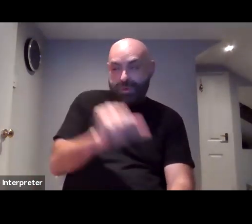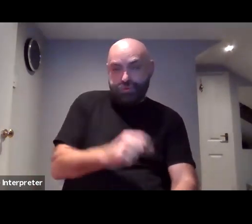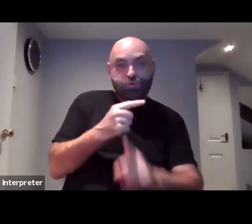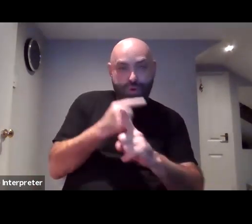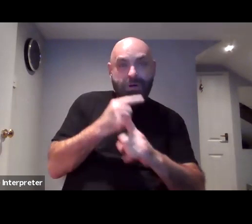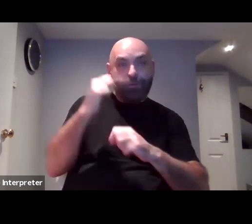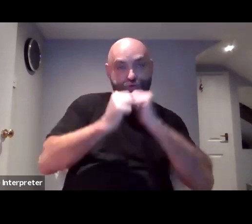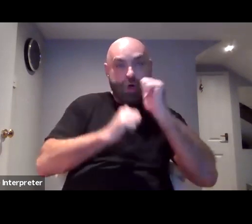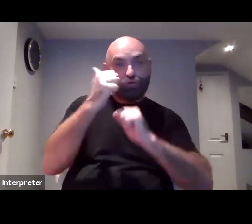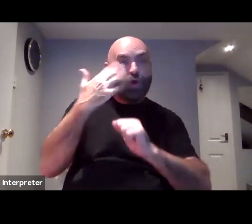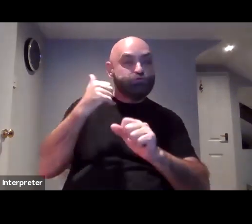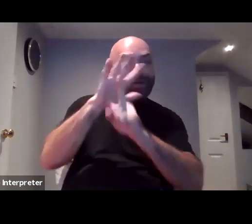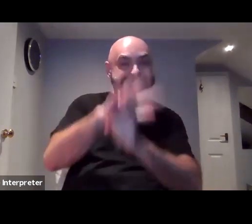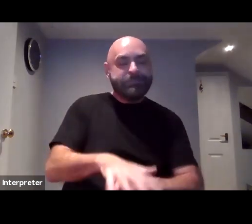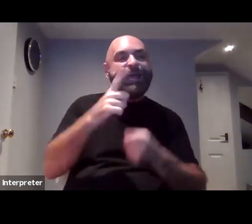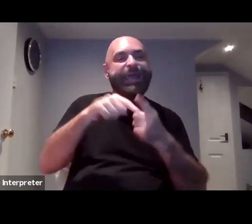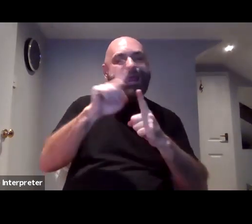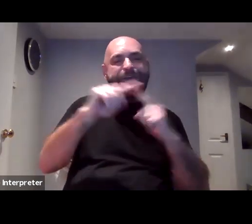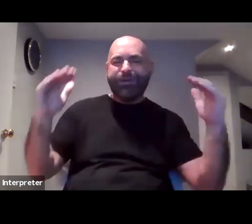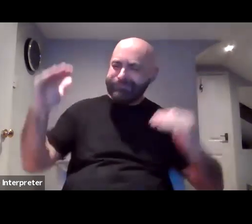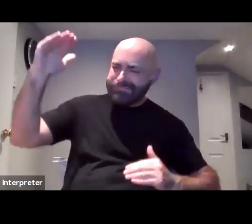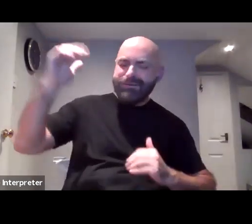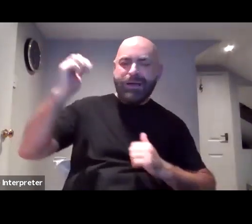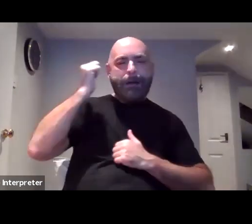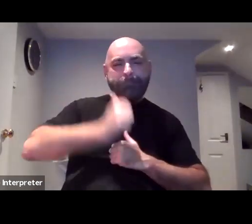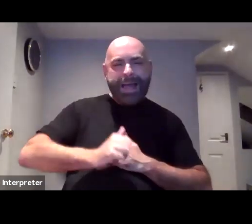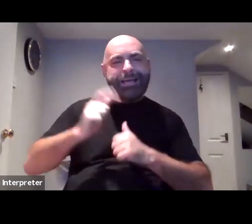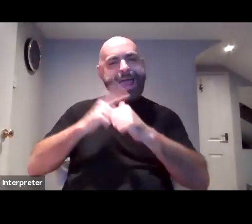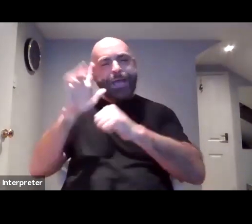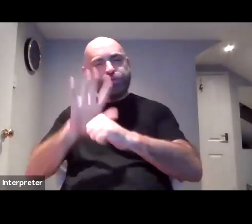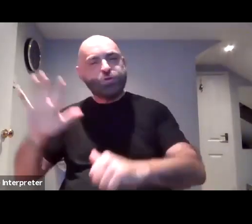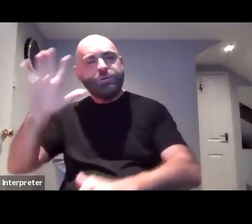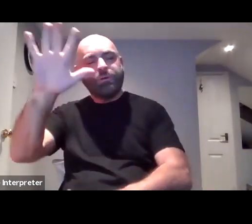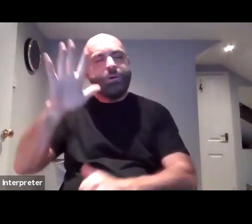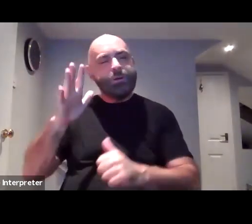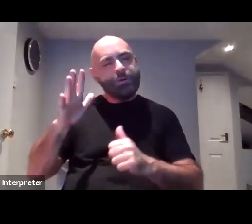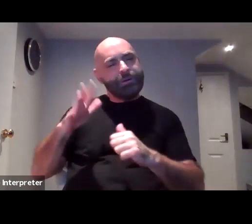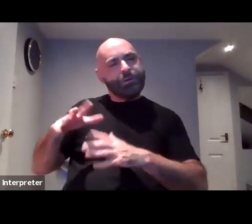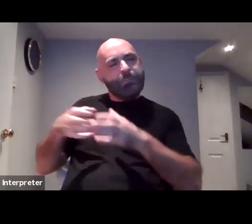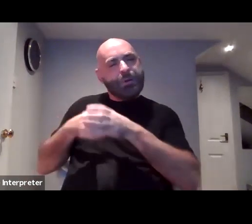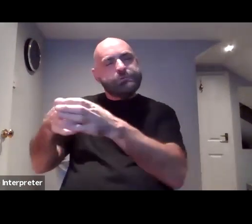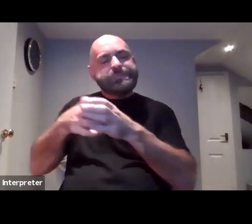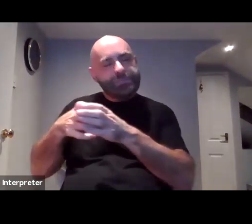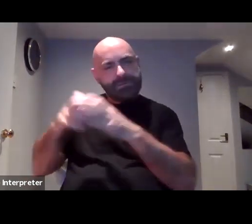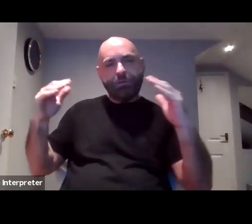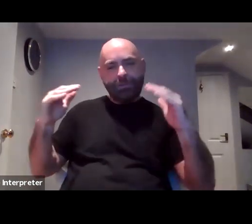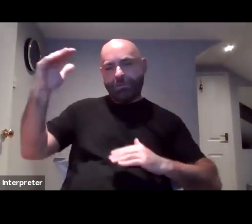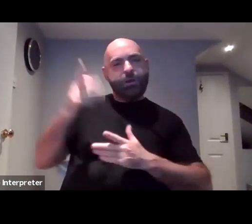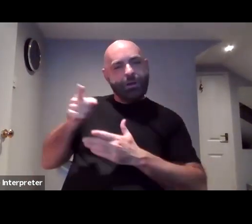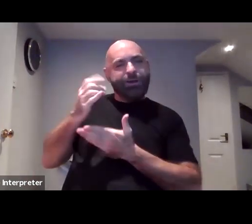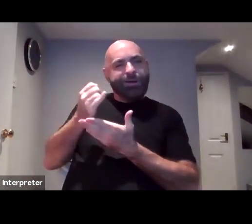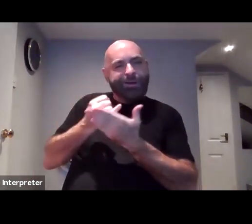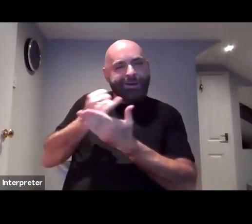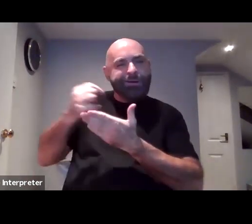racism. If most of the excess in Black, Asian, and minority ethnic groups is due to